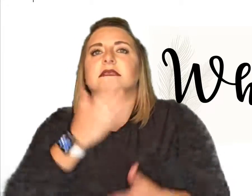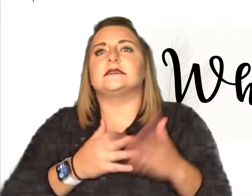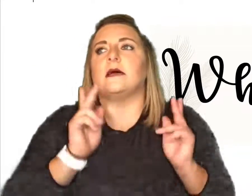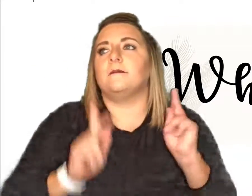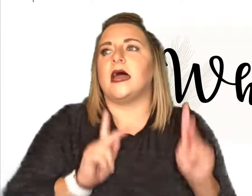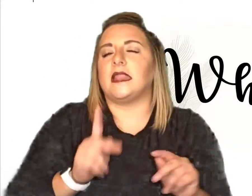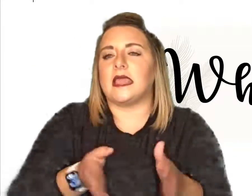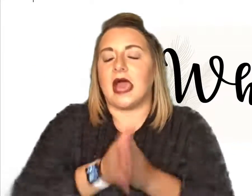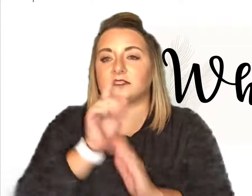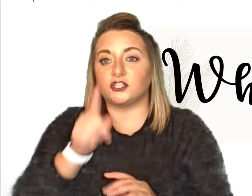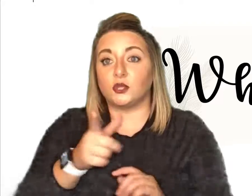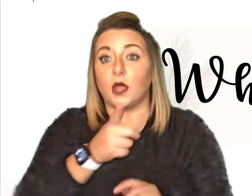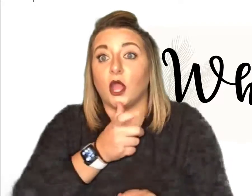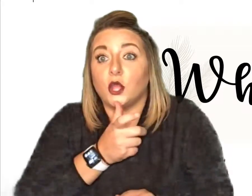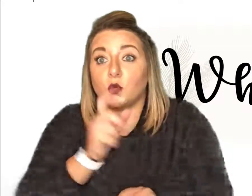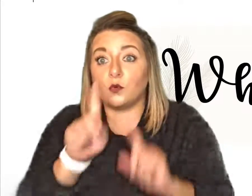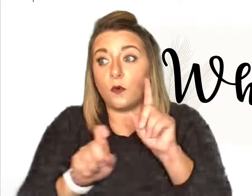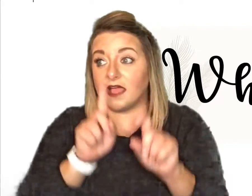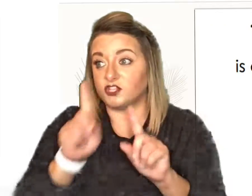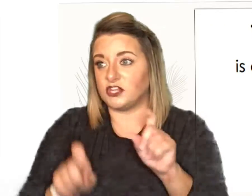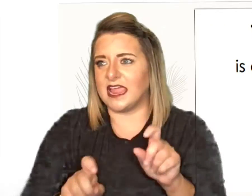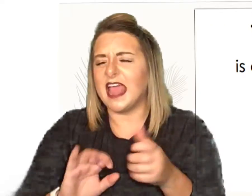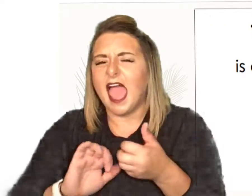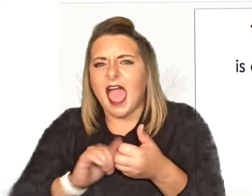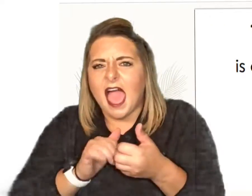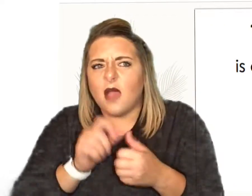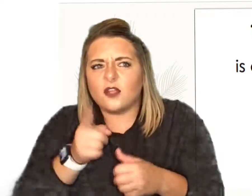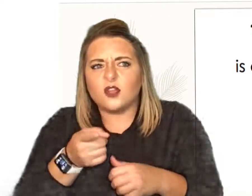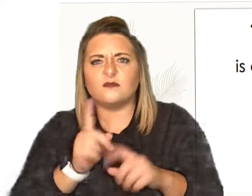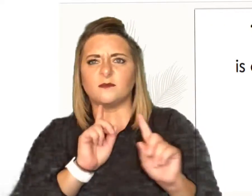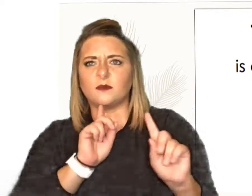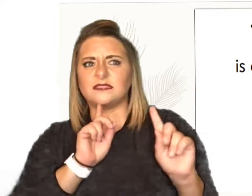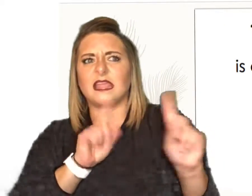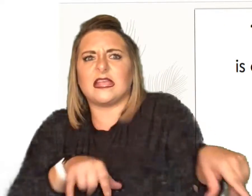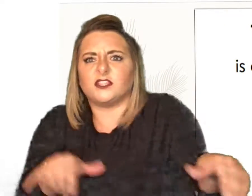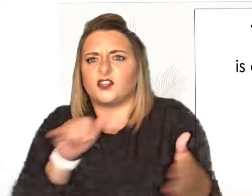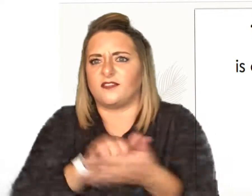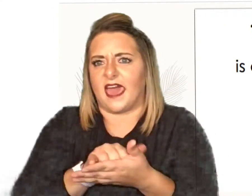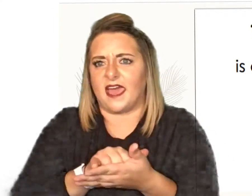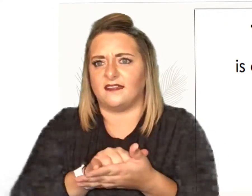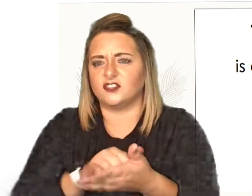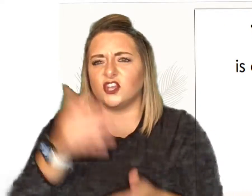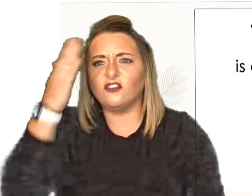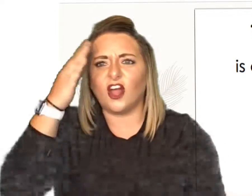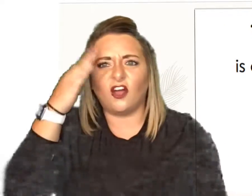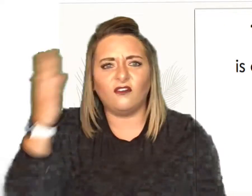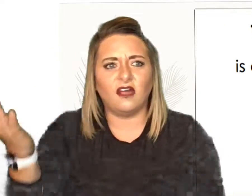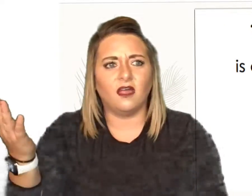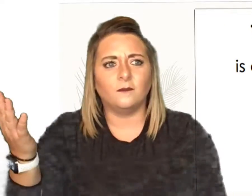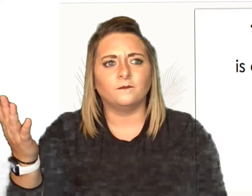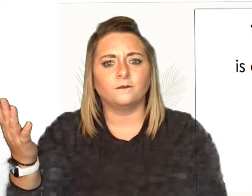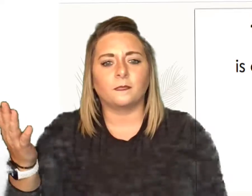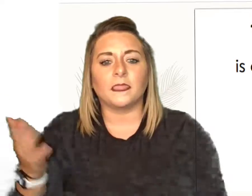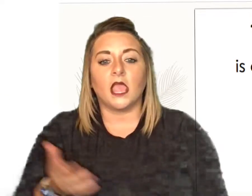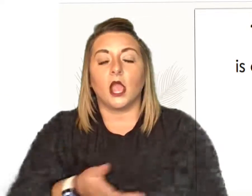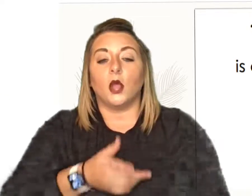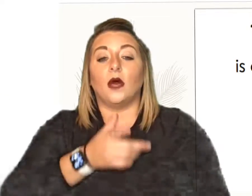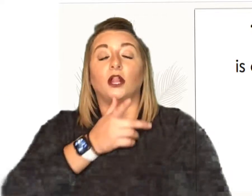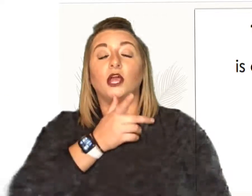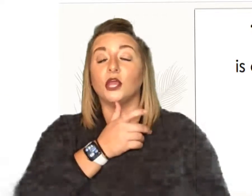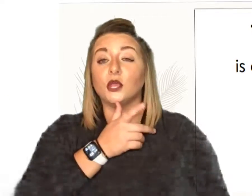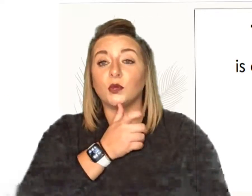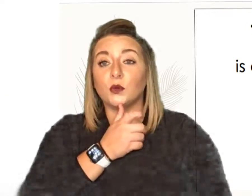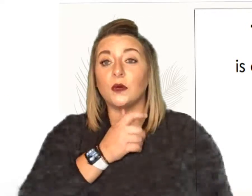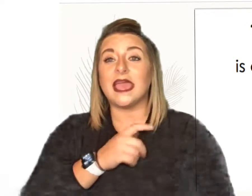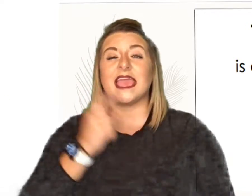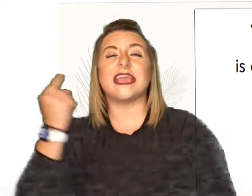if somebody asks you a who question, how are you supposed to answer that? Do you know?